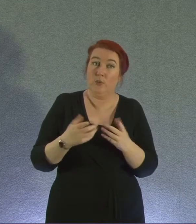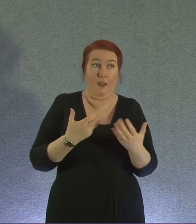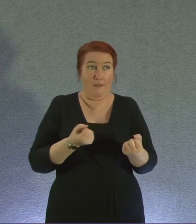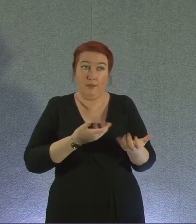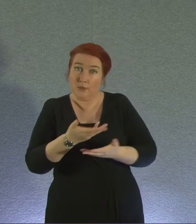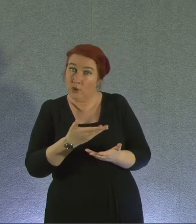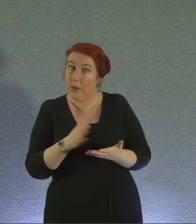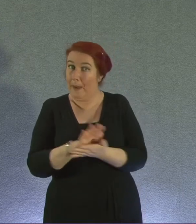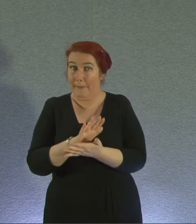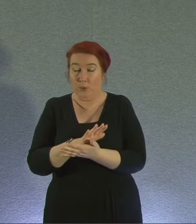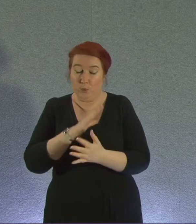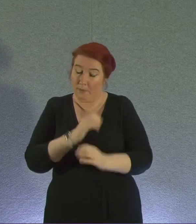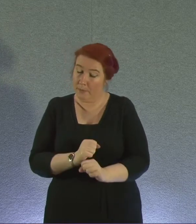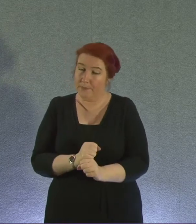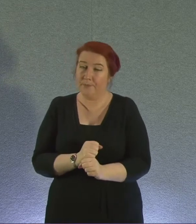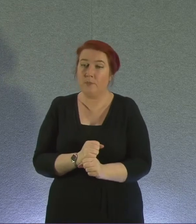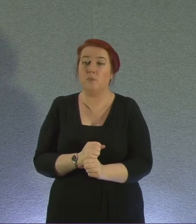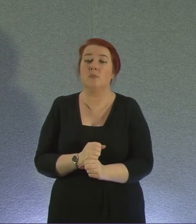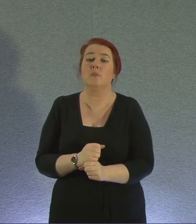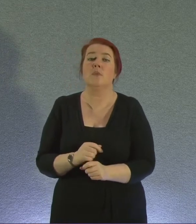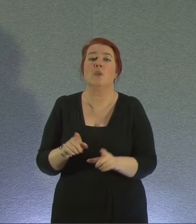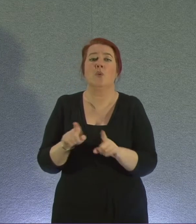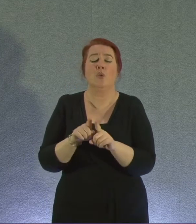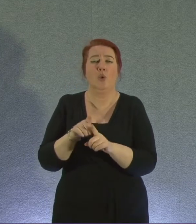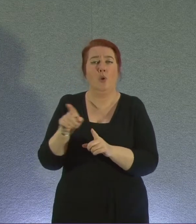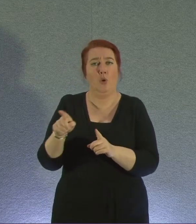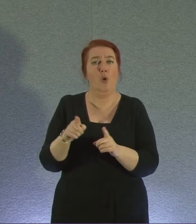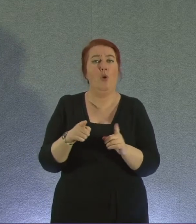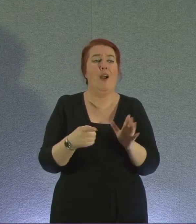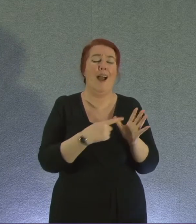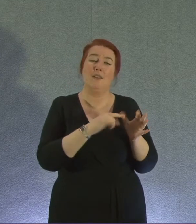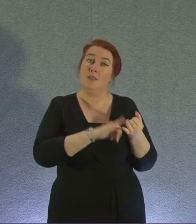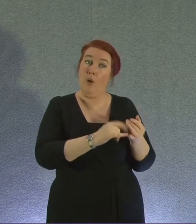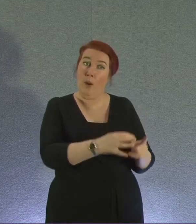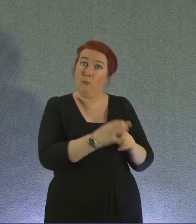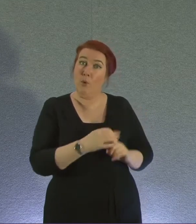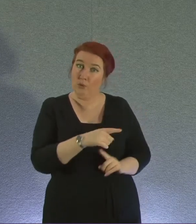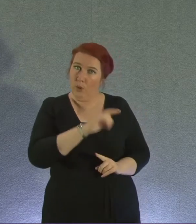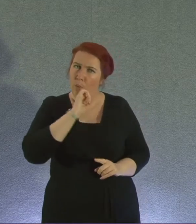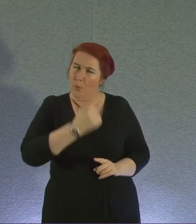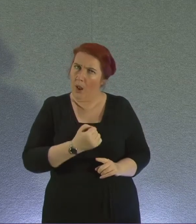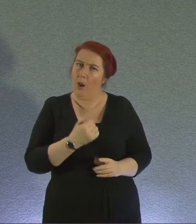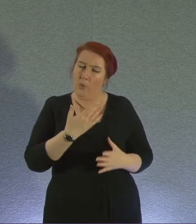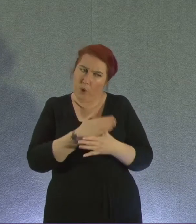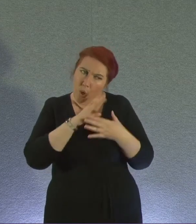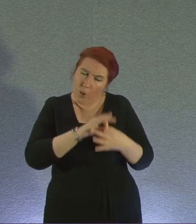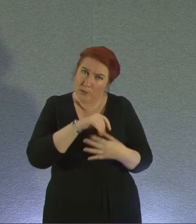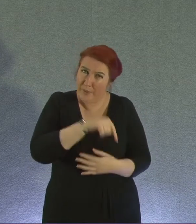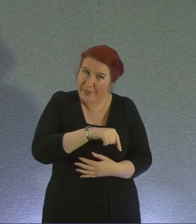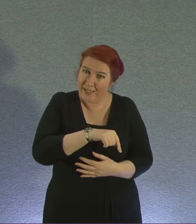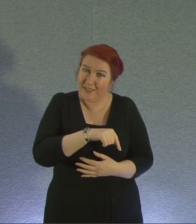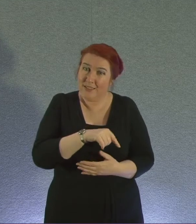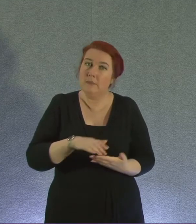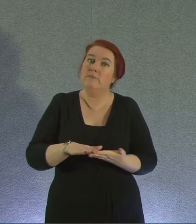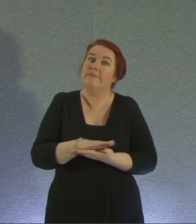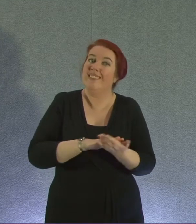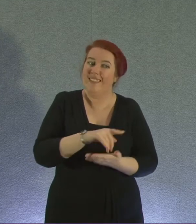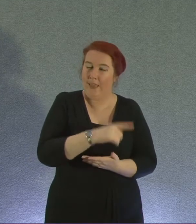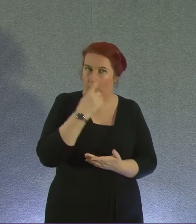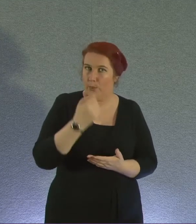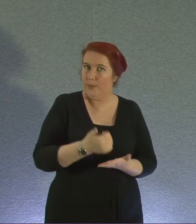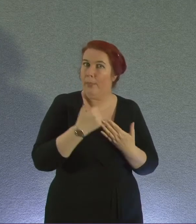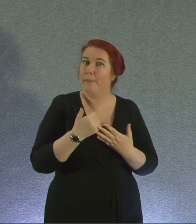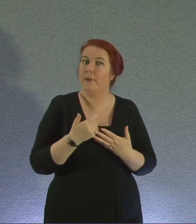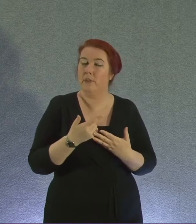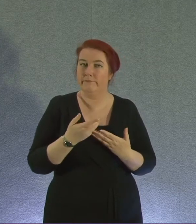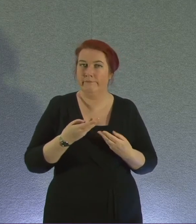And in addition, I've made the point about Anna Sarwar's proposal, we will work very closely with that, and that in itself may help the flow of information and